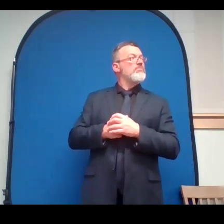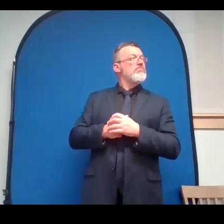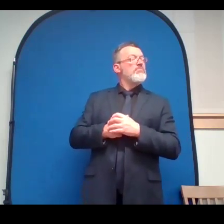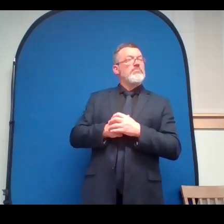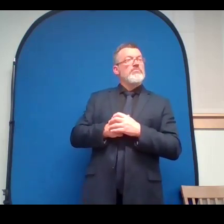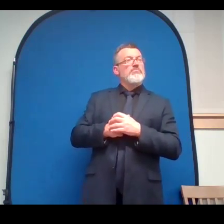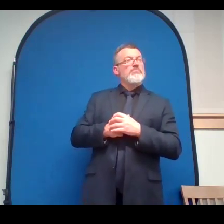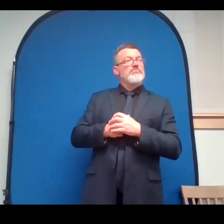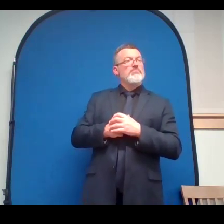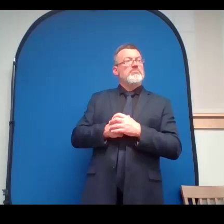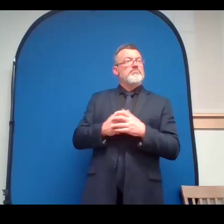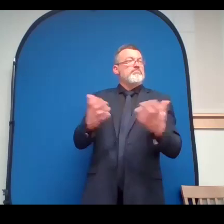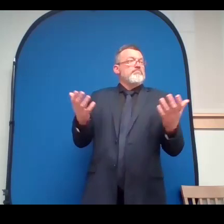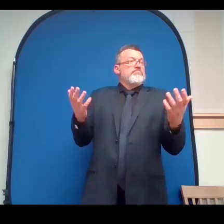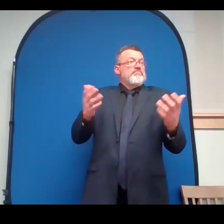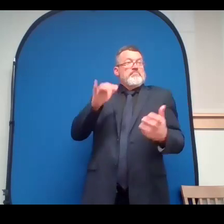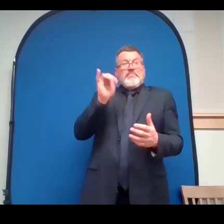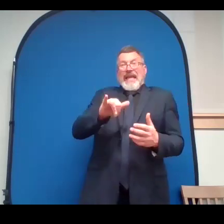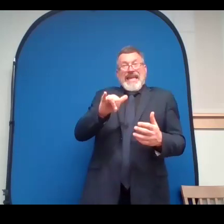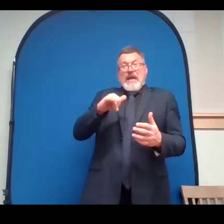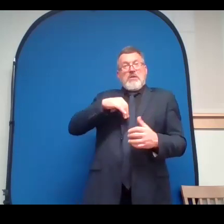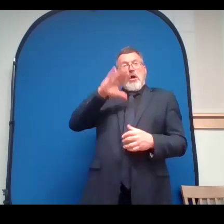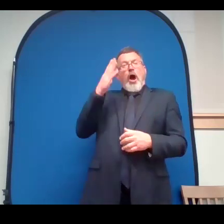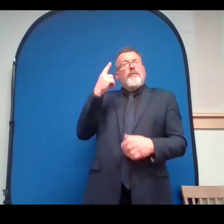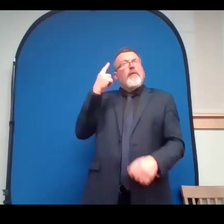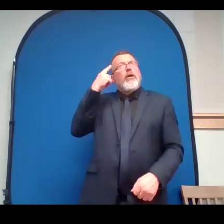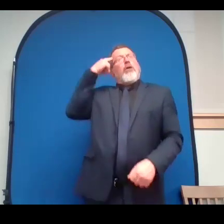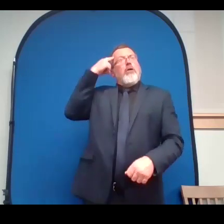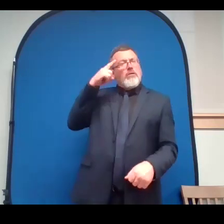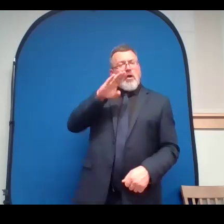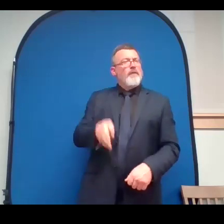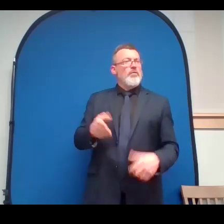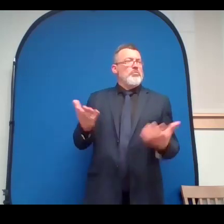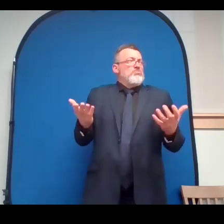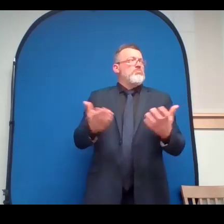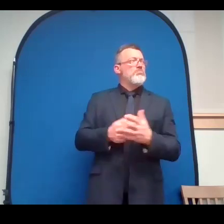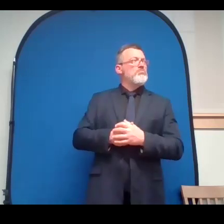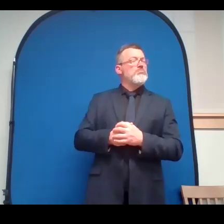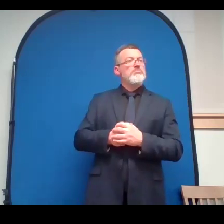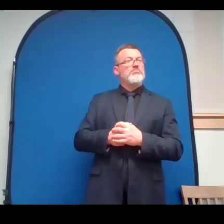That did not come to my mind, sir. Okay. In retrospect, now